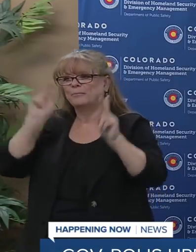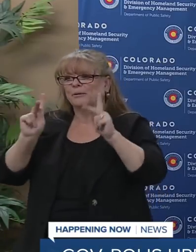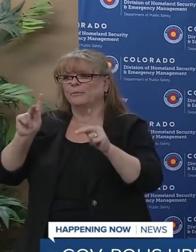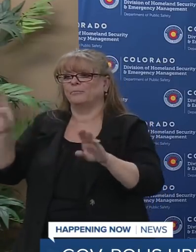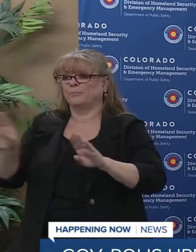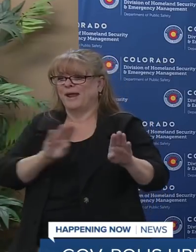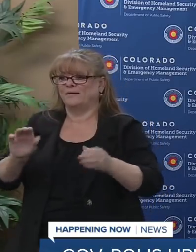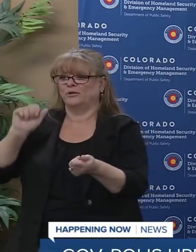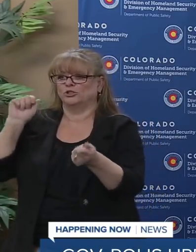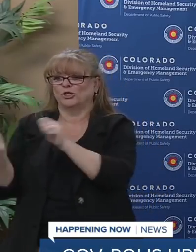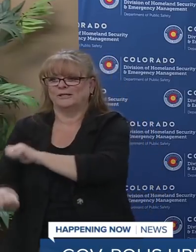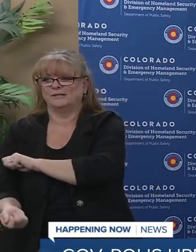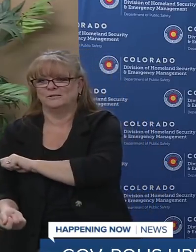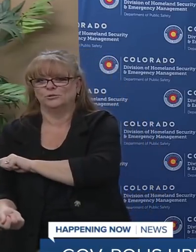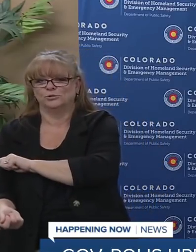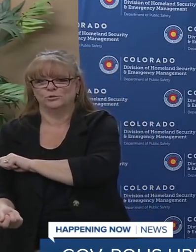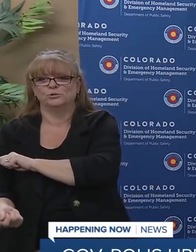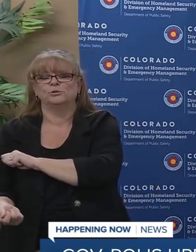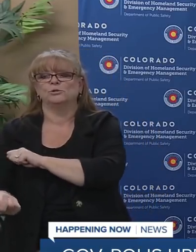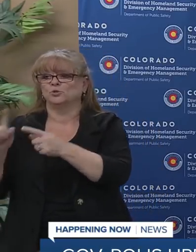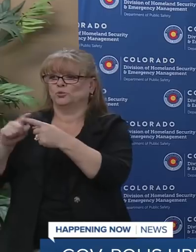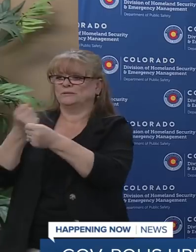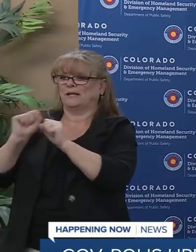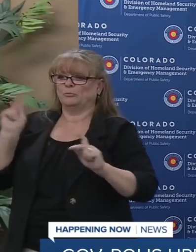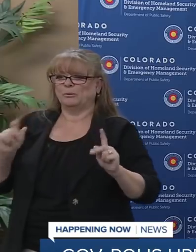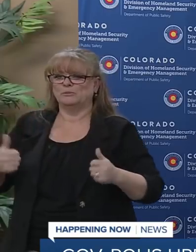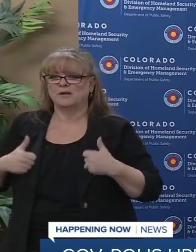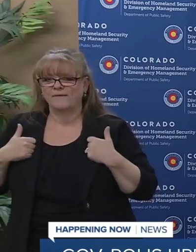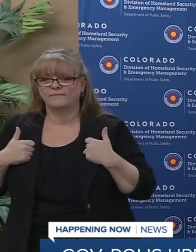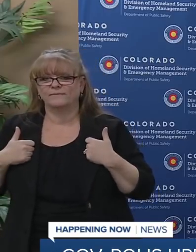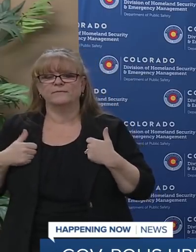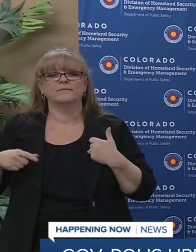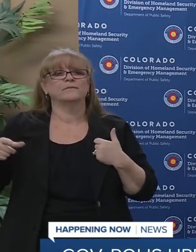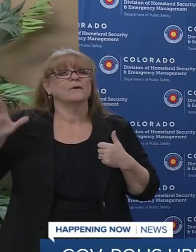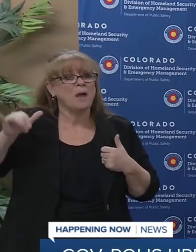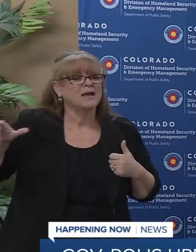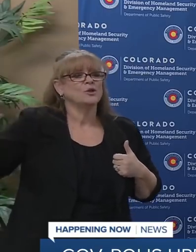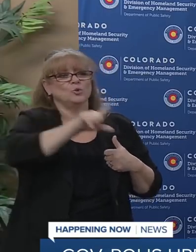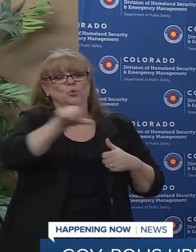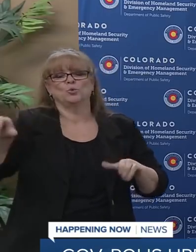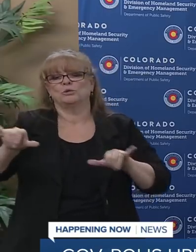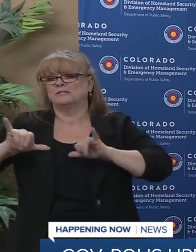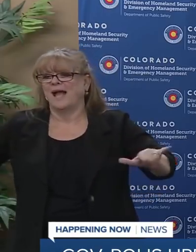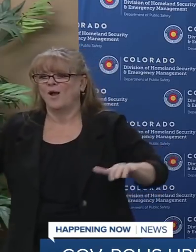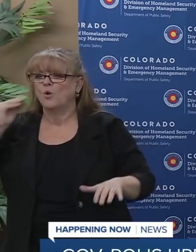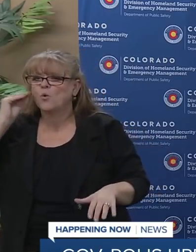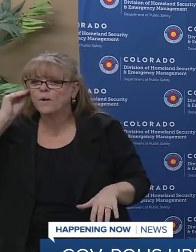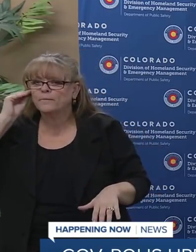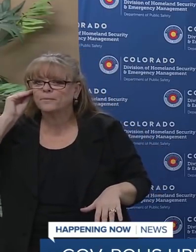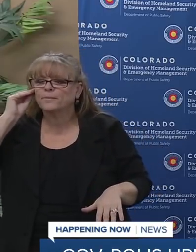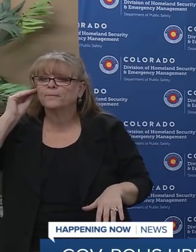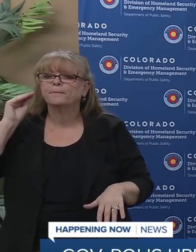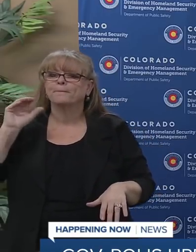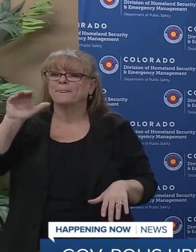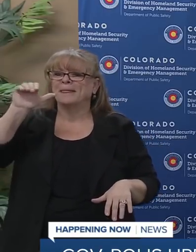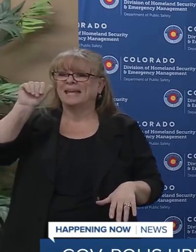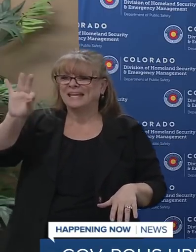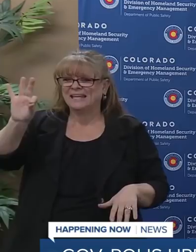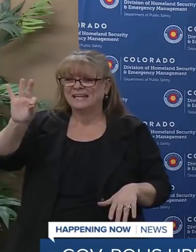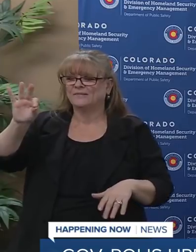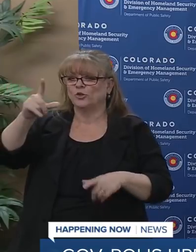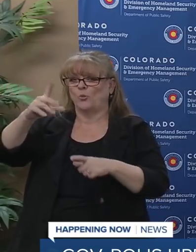we're asking, is people to stay at home except when absolutely necessary, and when they do go out, to wear a mask. And